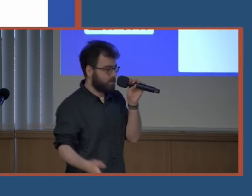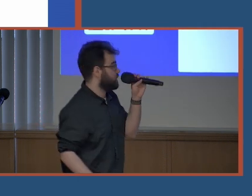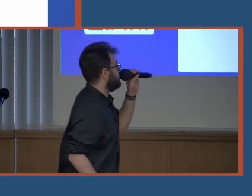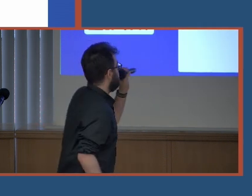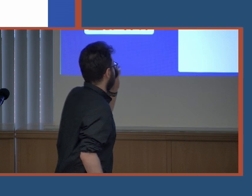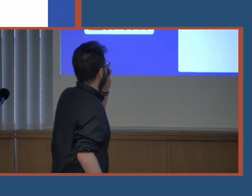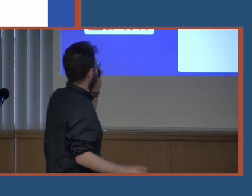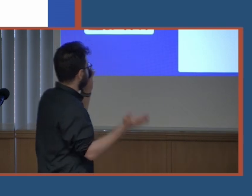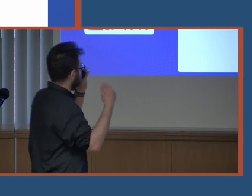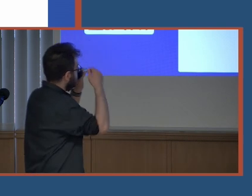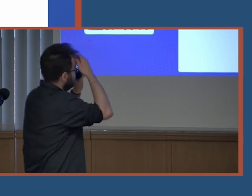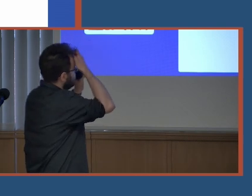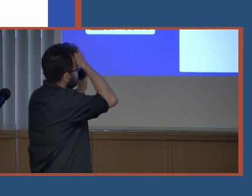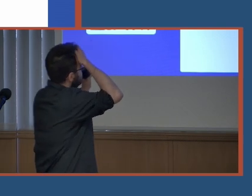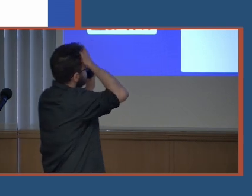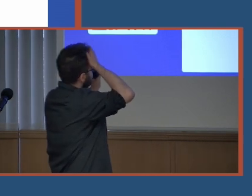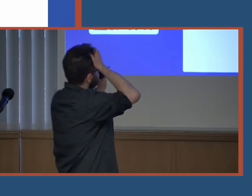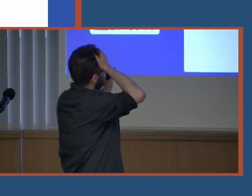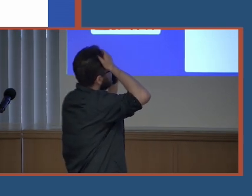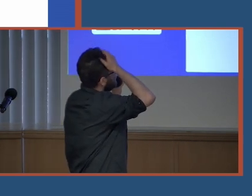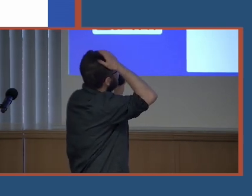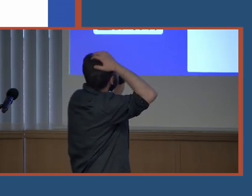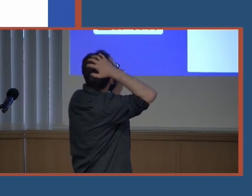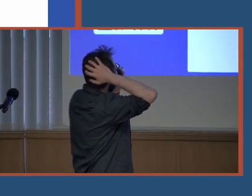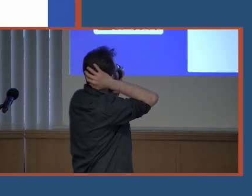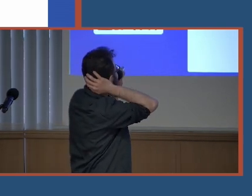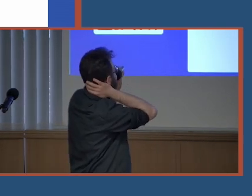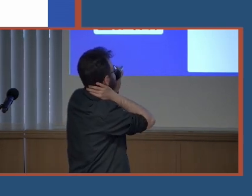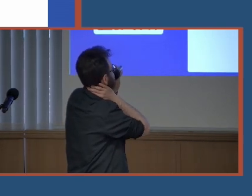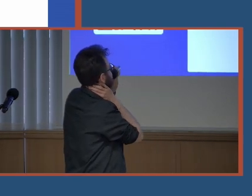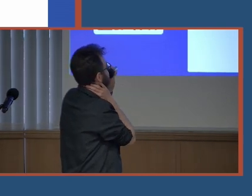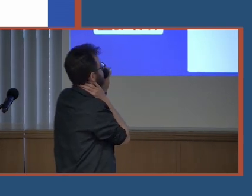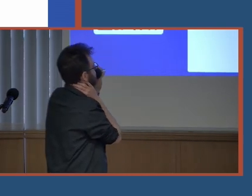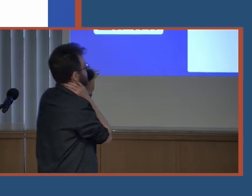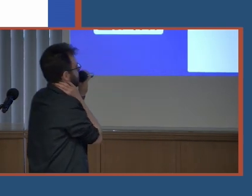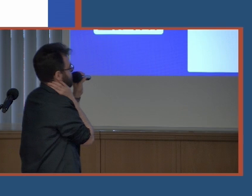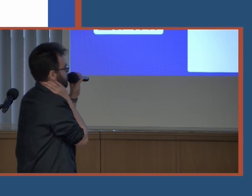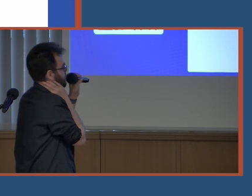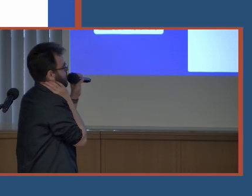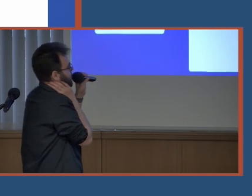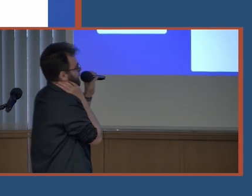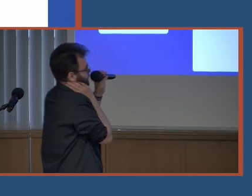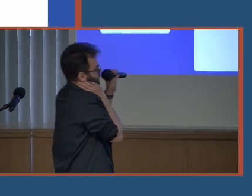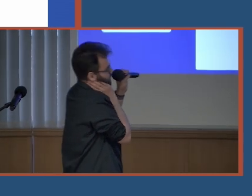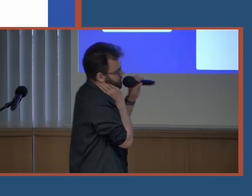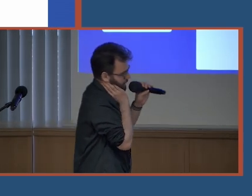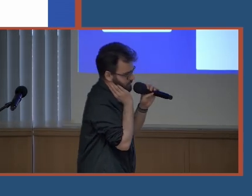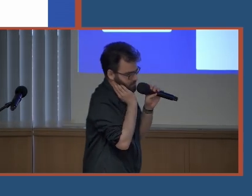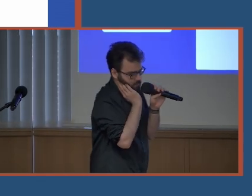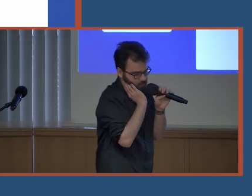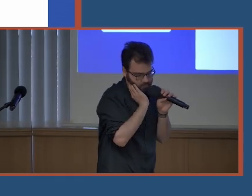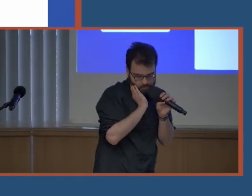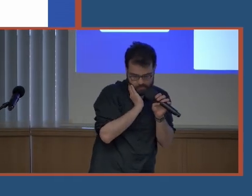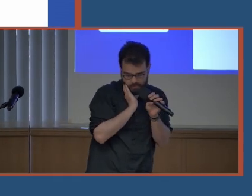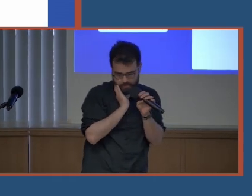make such a great impact. But oh my God, so many questions. How mutually intelligible these sign languages are. It